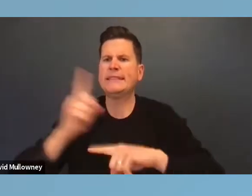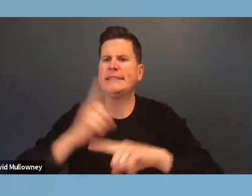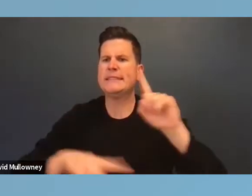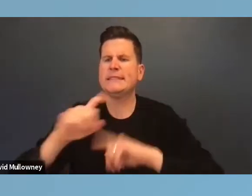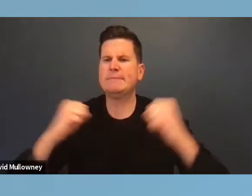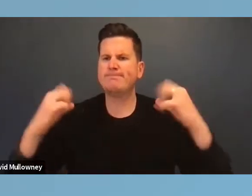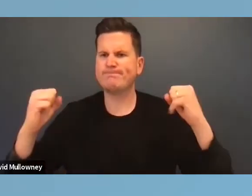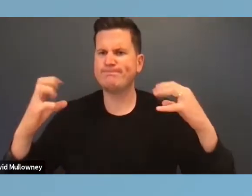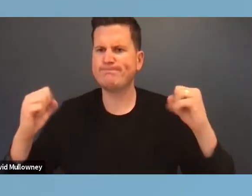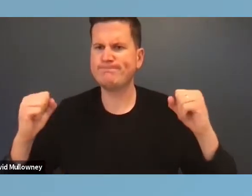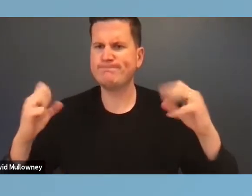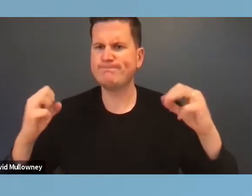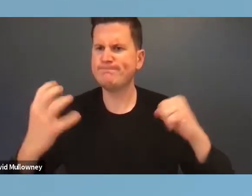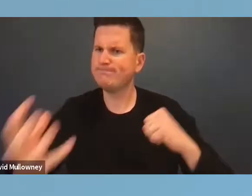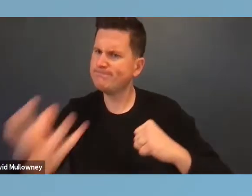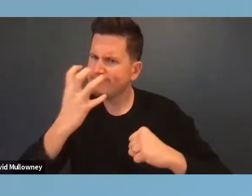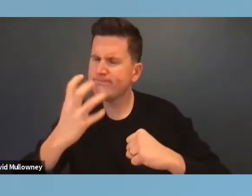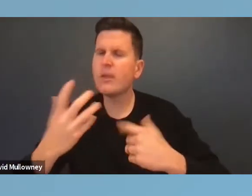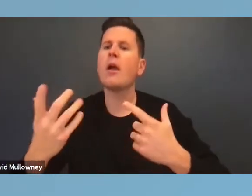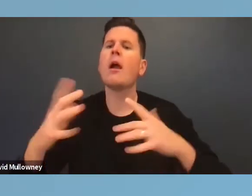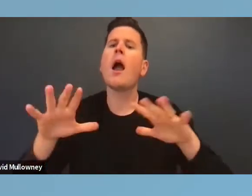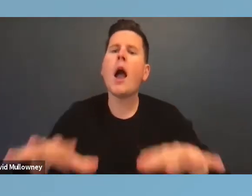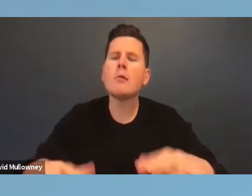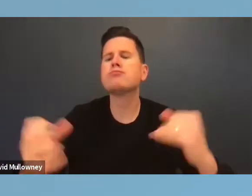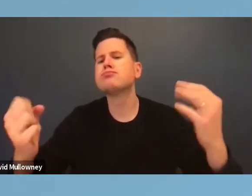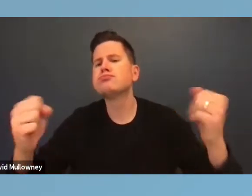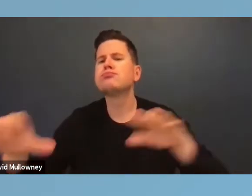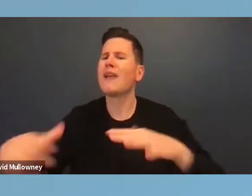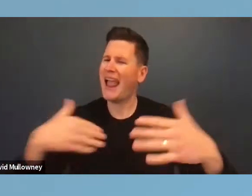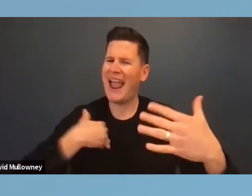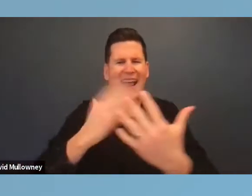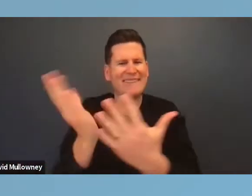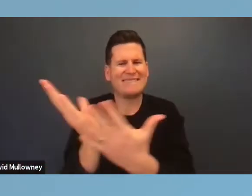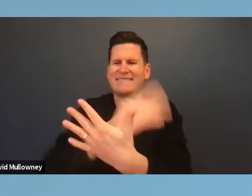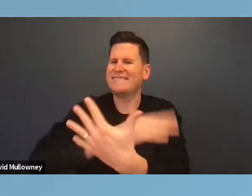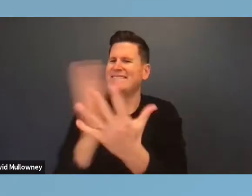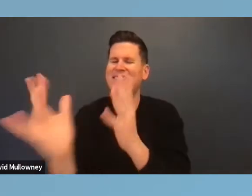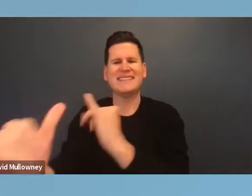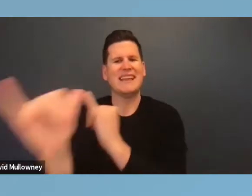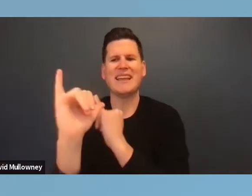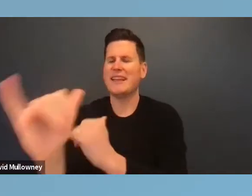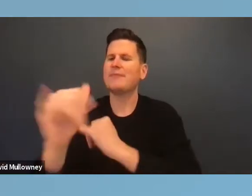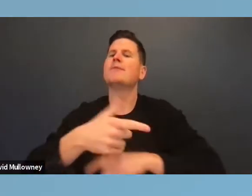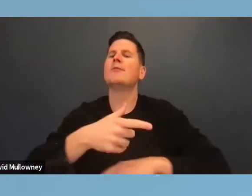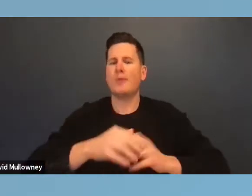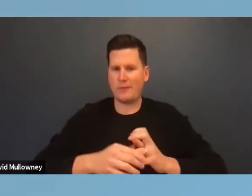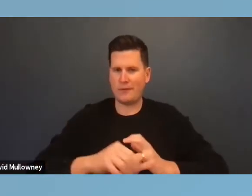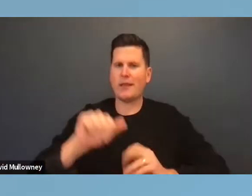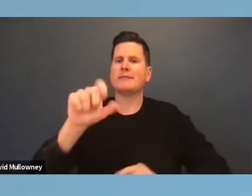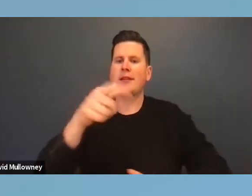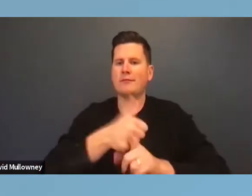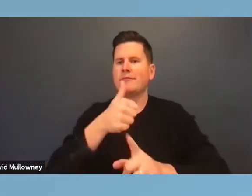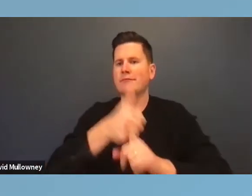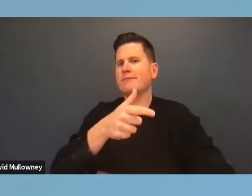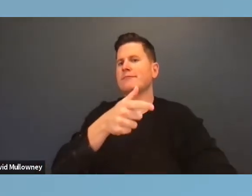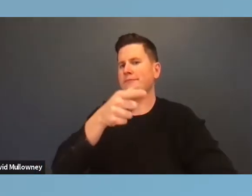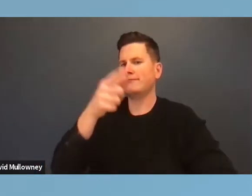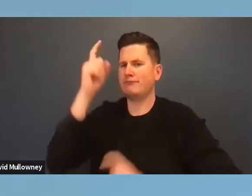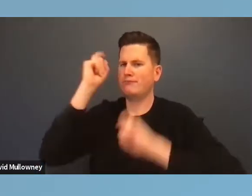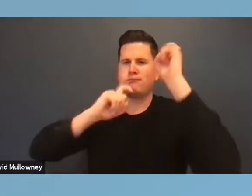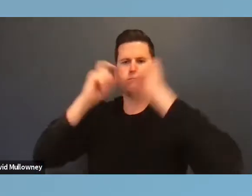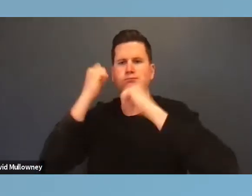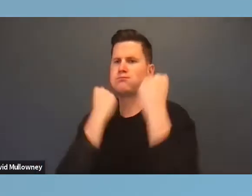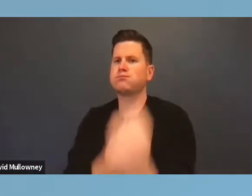people, you will notice that there's more facial expression, their body language changes. So